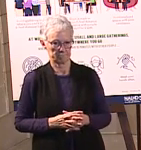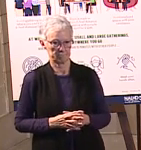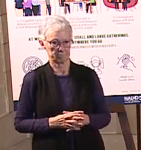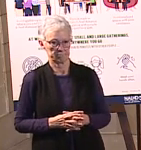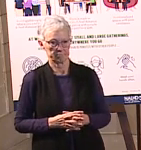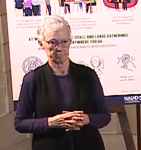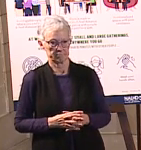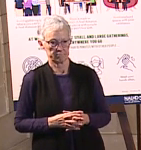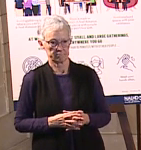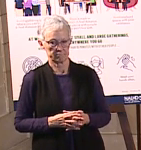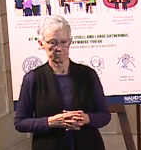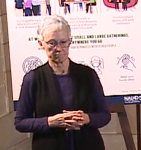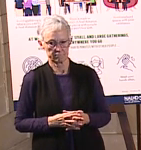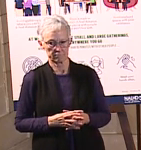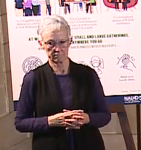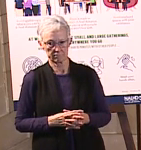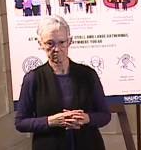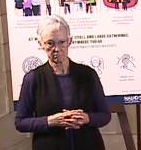Questions? Martha?